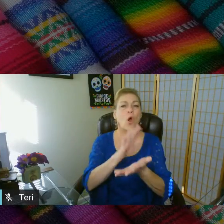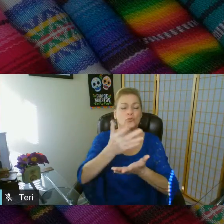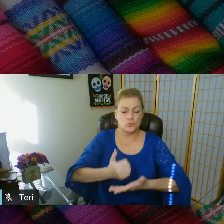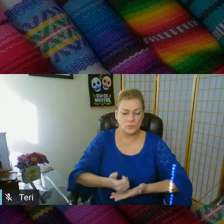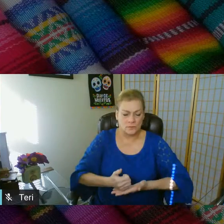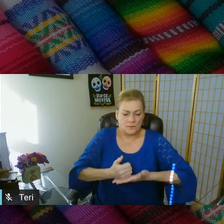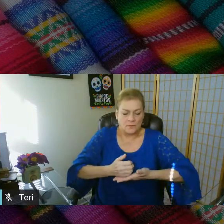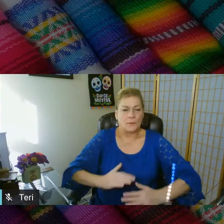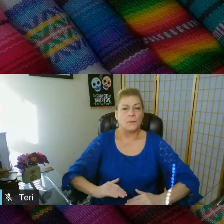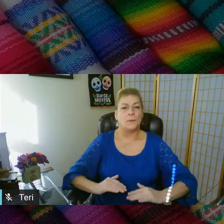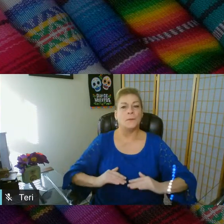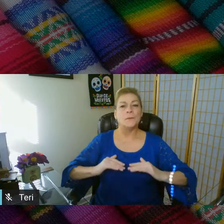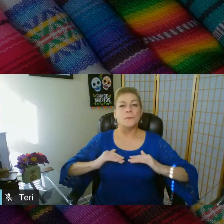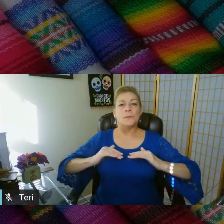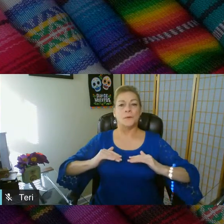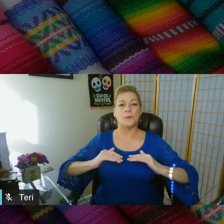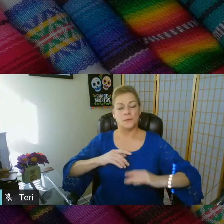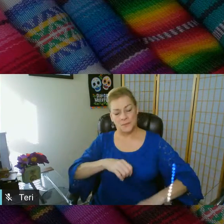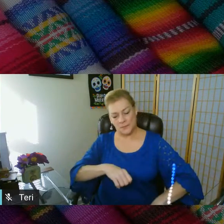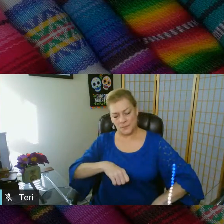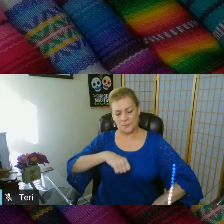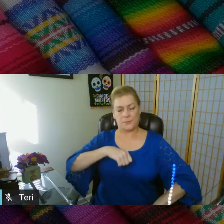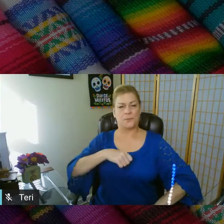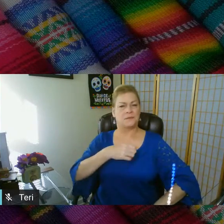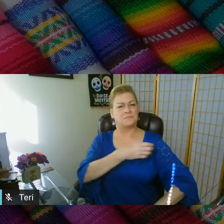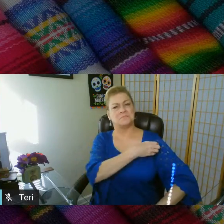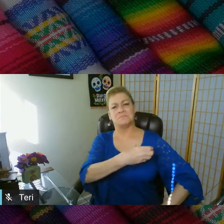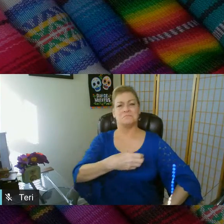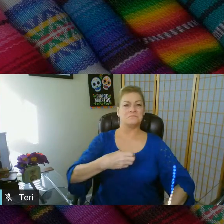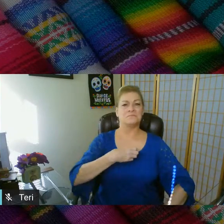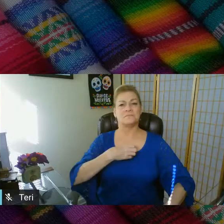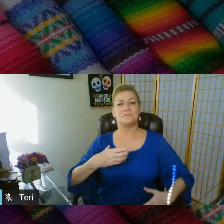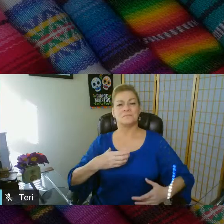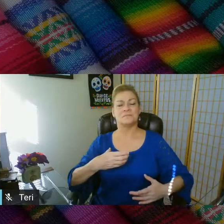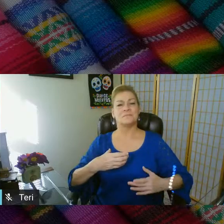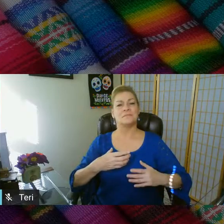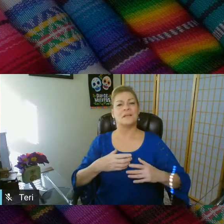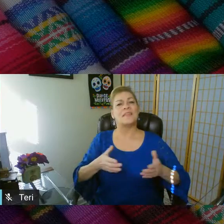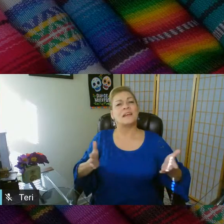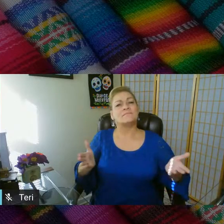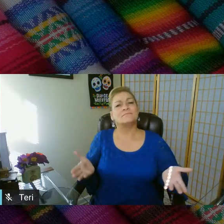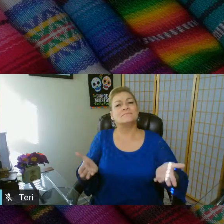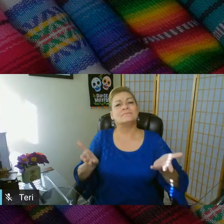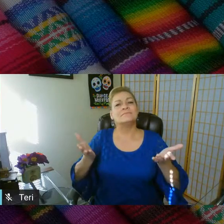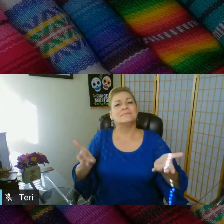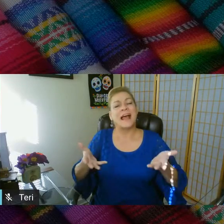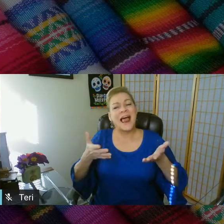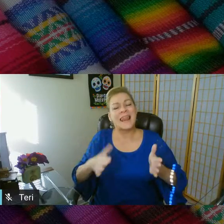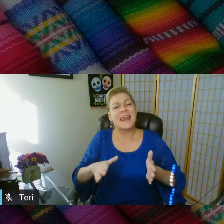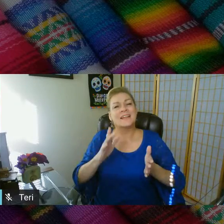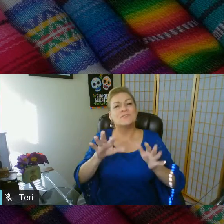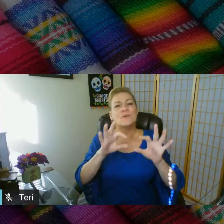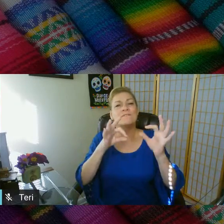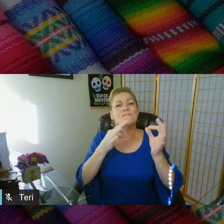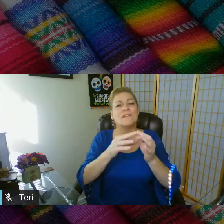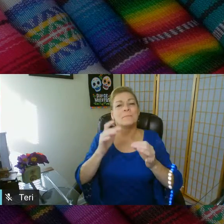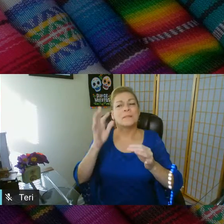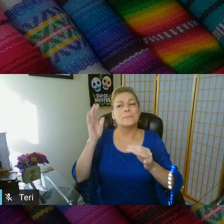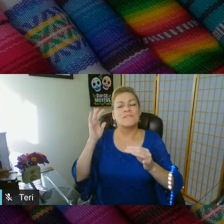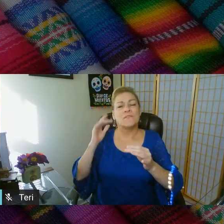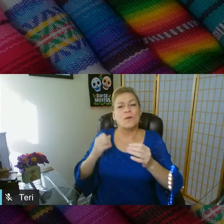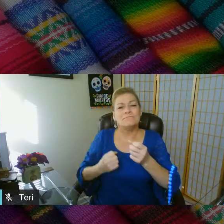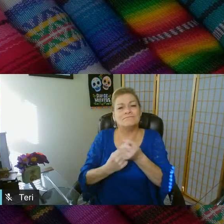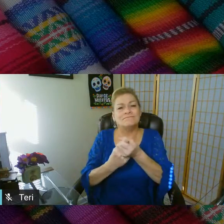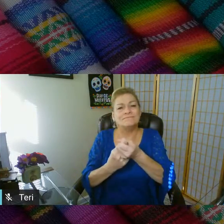that emboldens you, that elevates you. All of these good and positive things, and